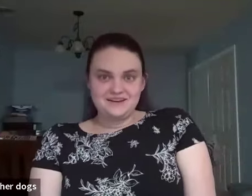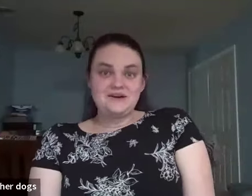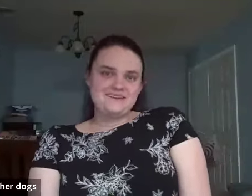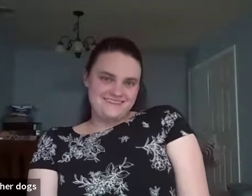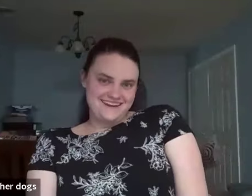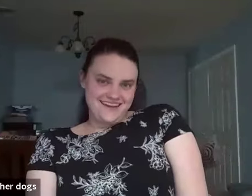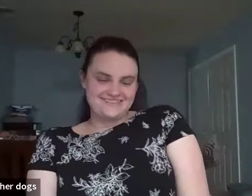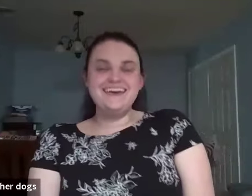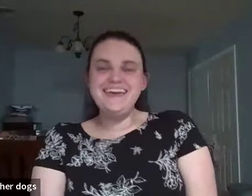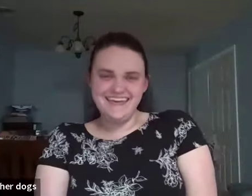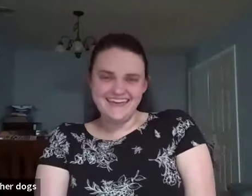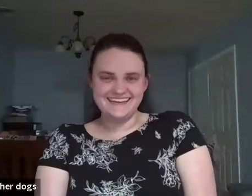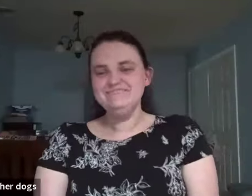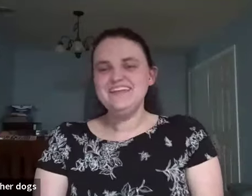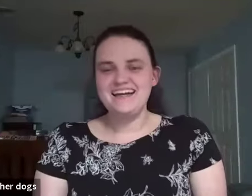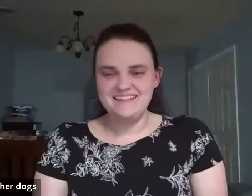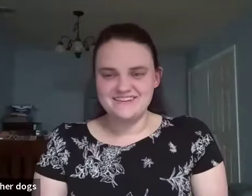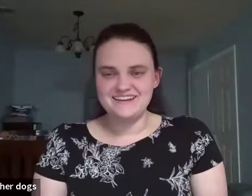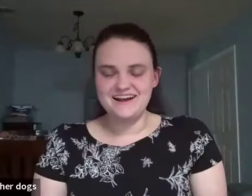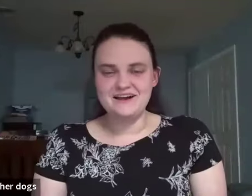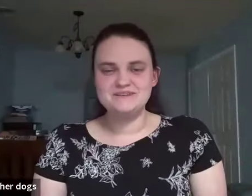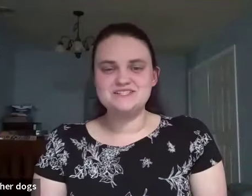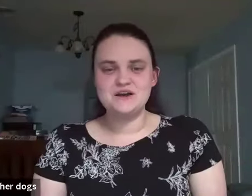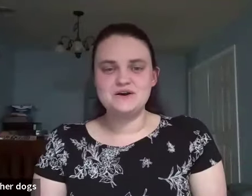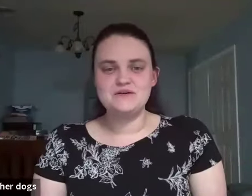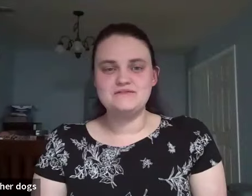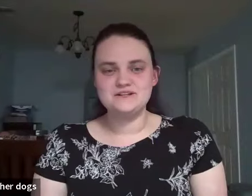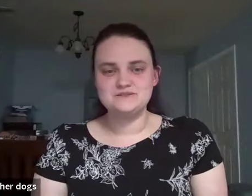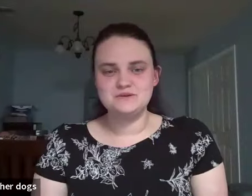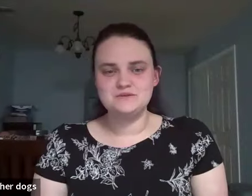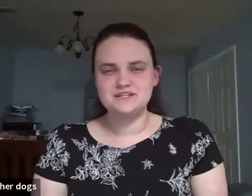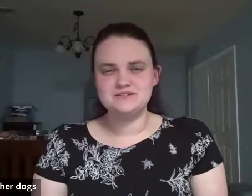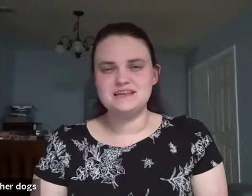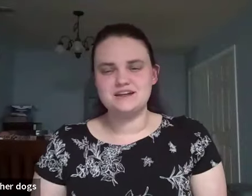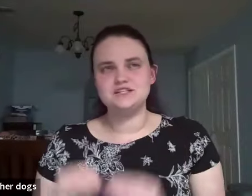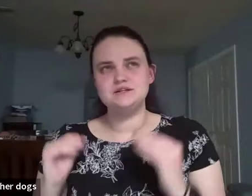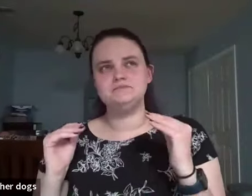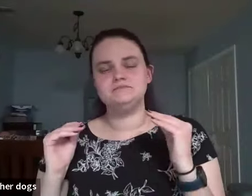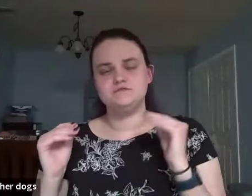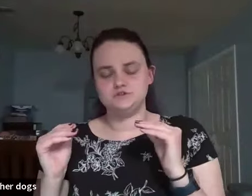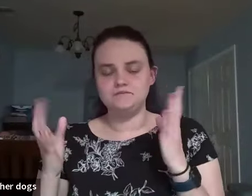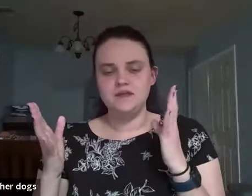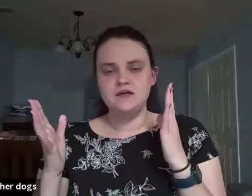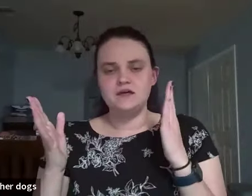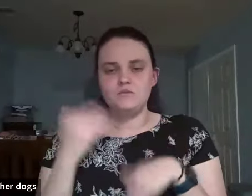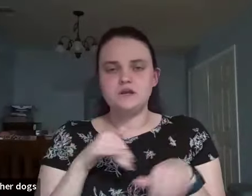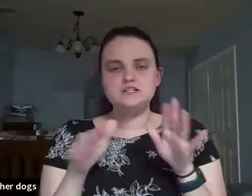Psychotic. Okay. I love it. So the first one we're gonna do is actually first one. We're gonna